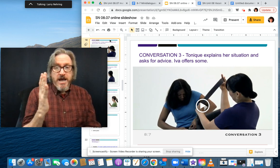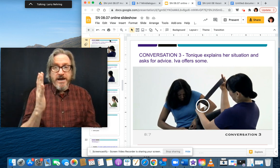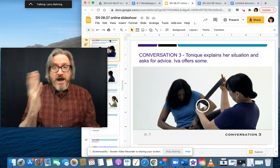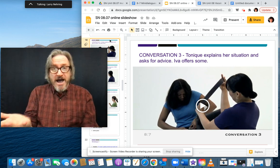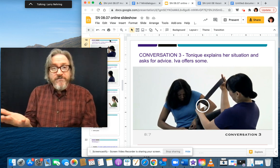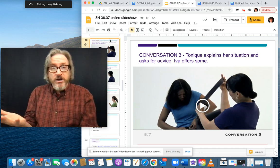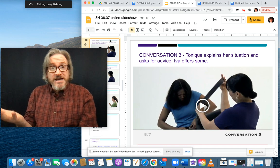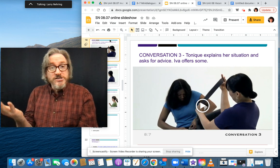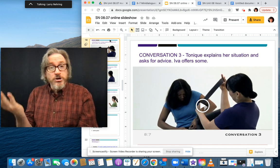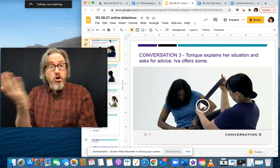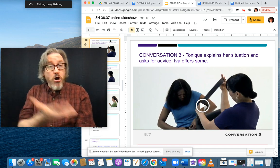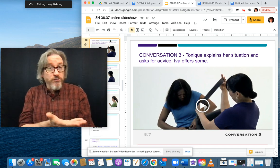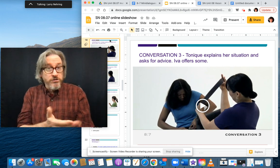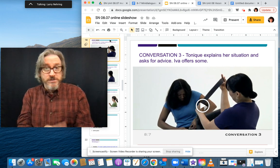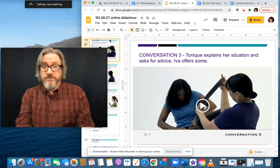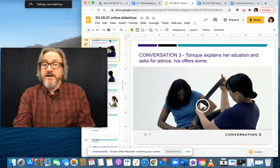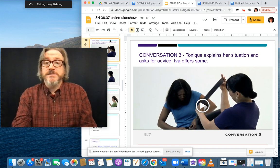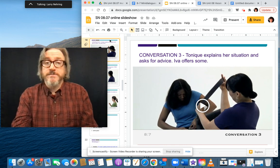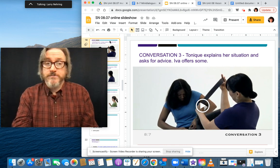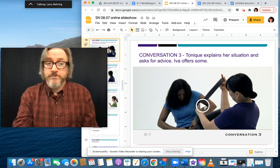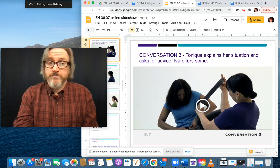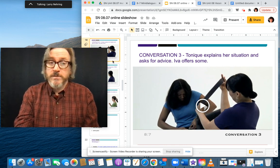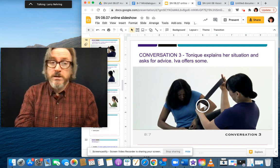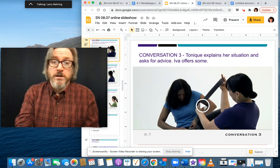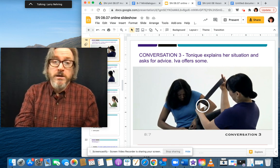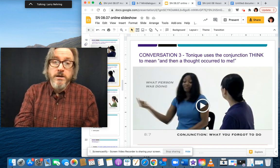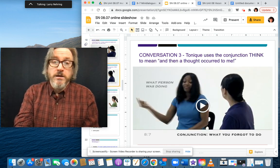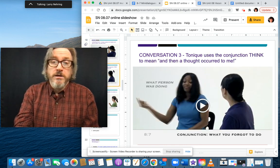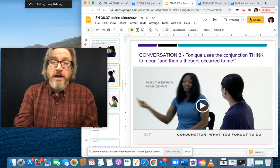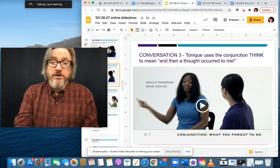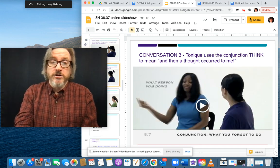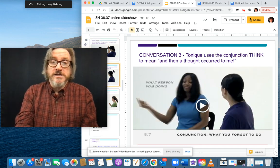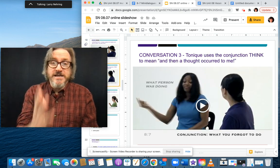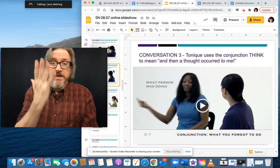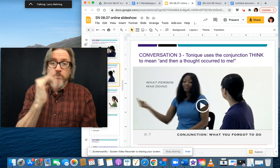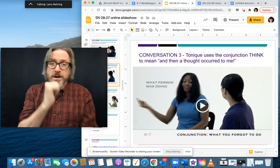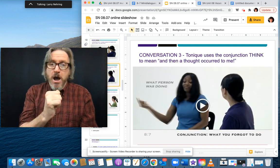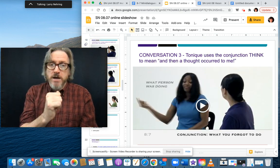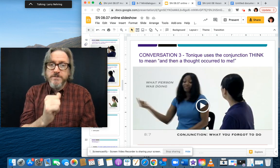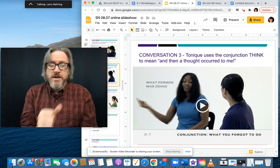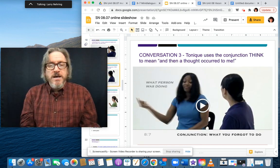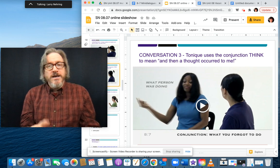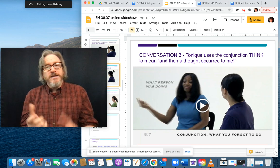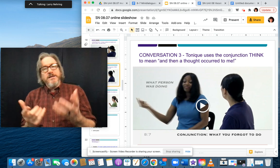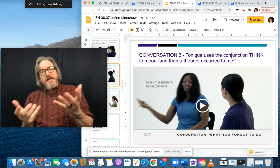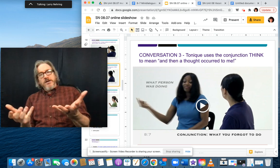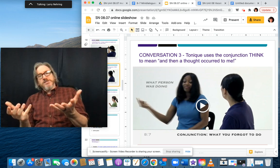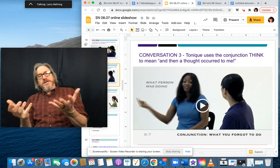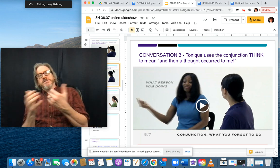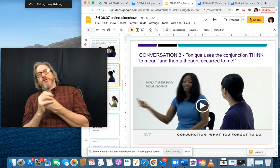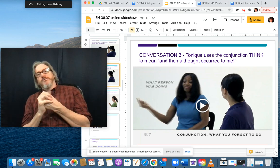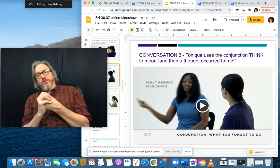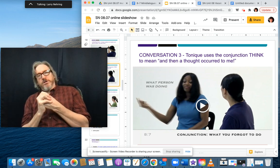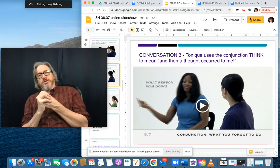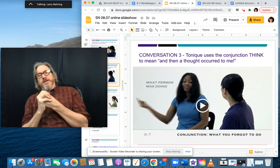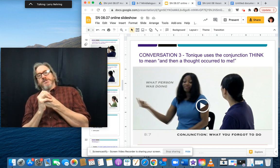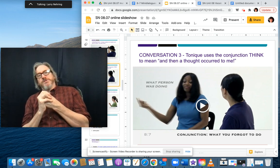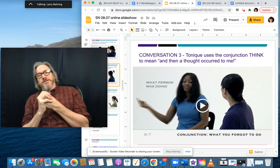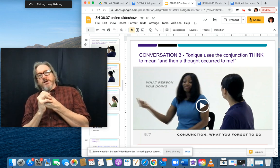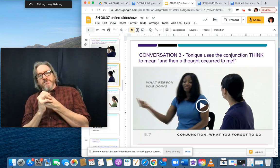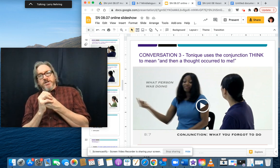advice, and Iva is going to offer her some advice. And you're going to see, why not? Here's a nice little thing